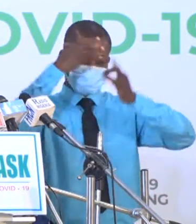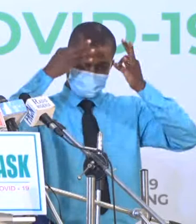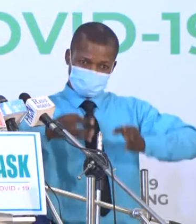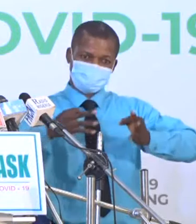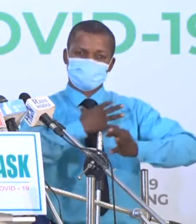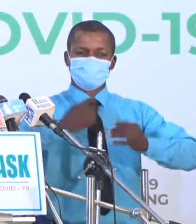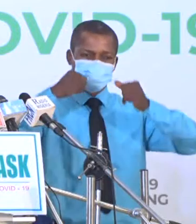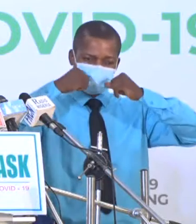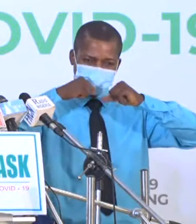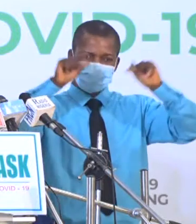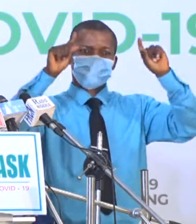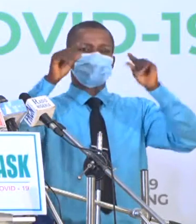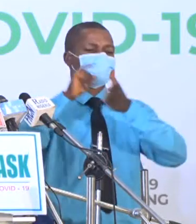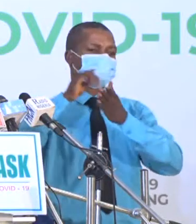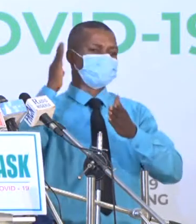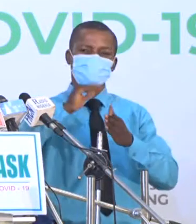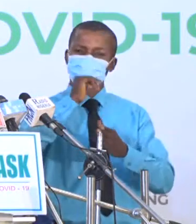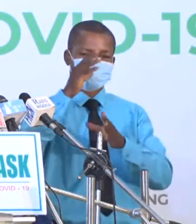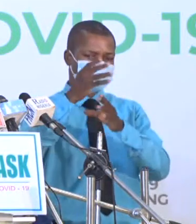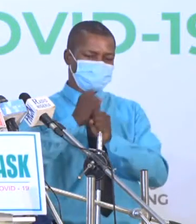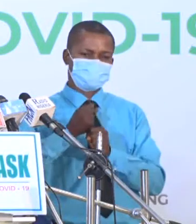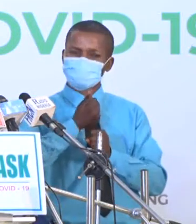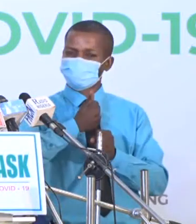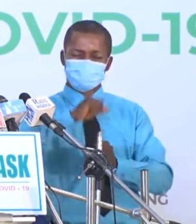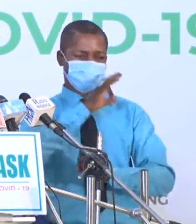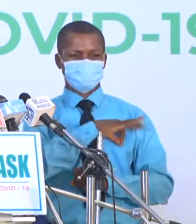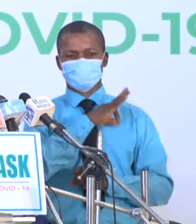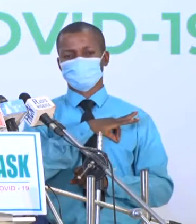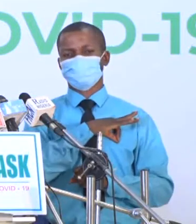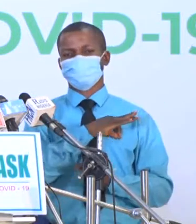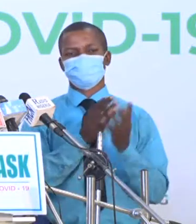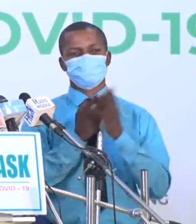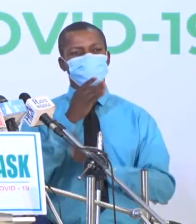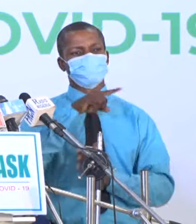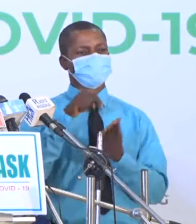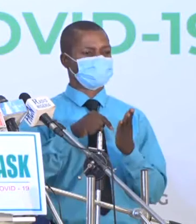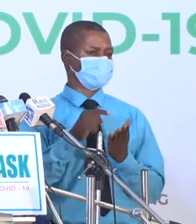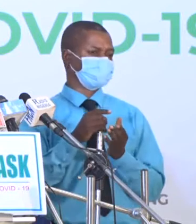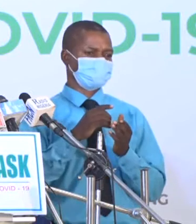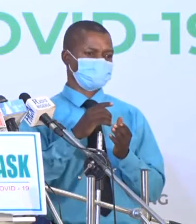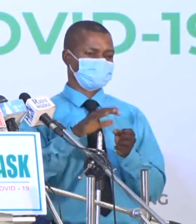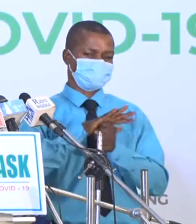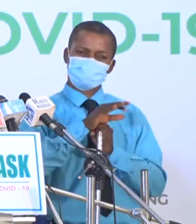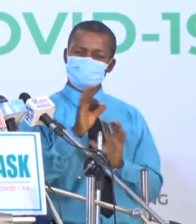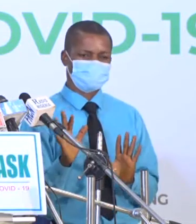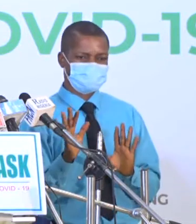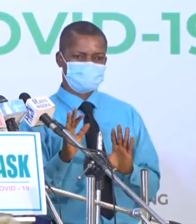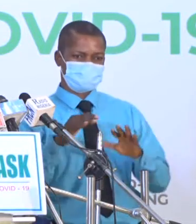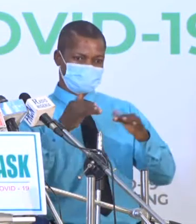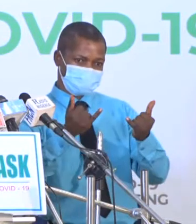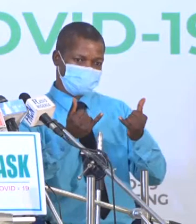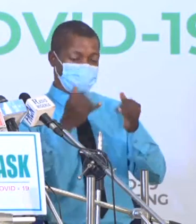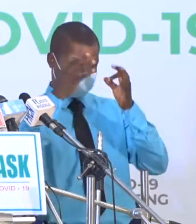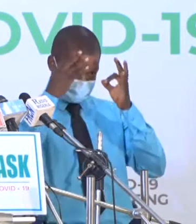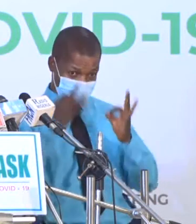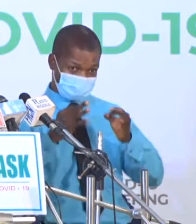that they will not be making profit during this pandemic. So from a humanitarian point of view, they decided that